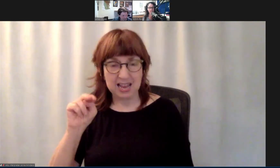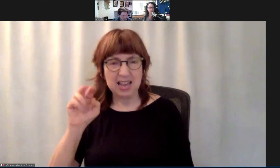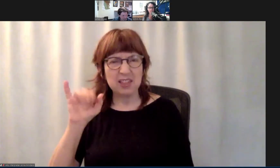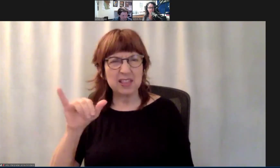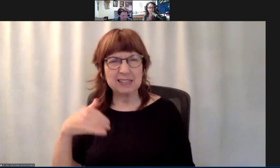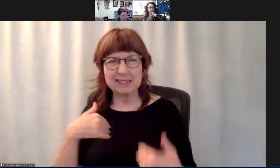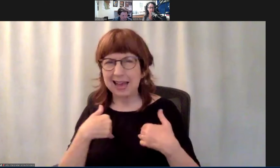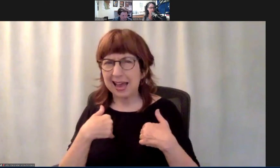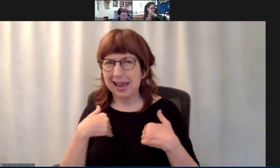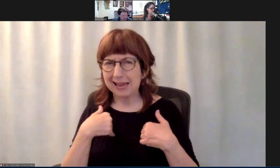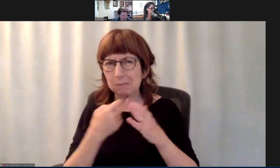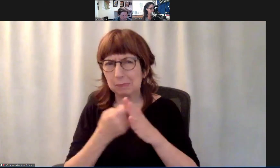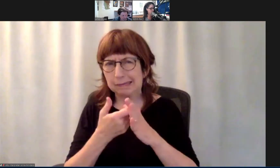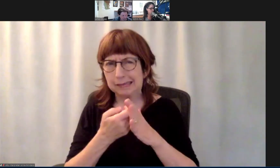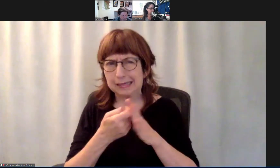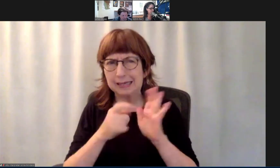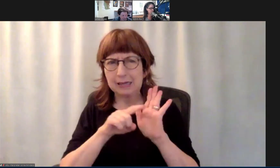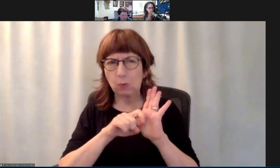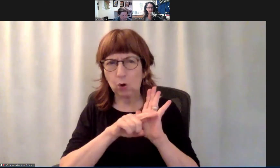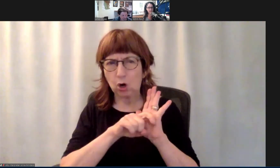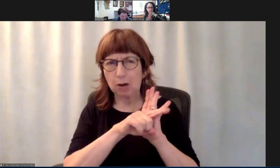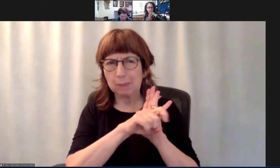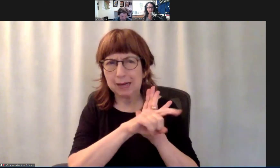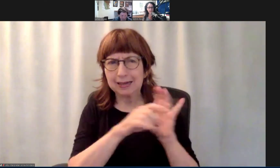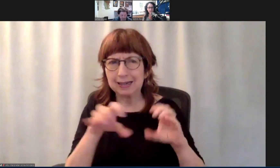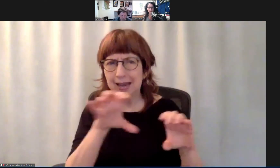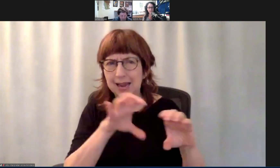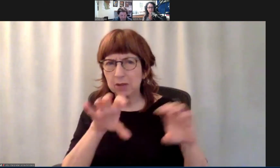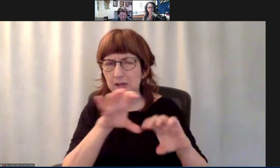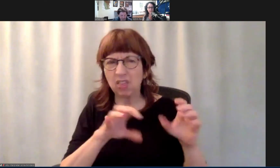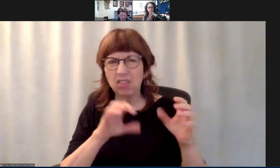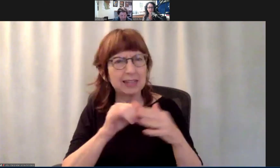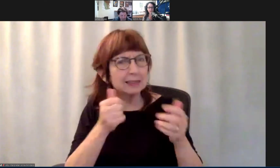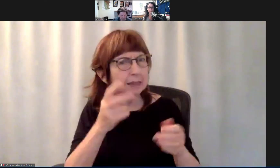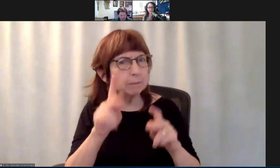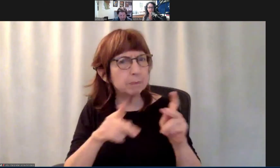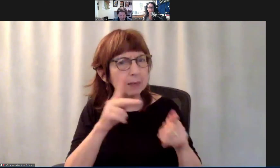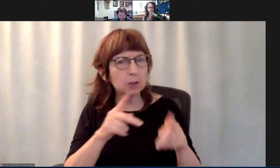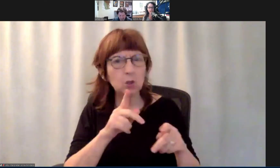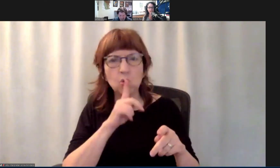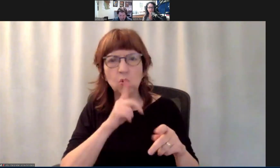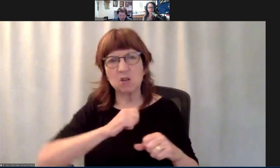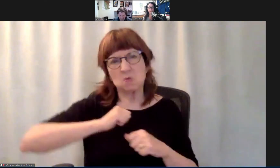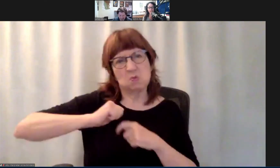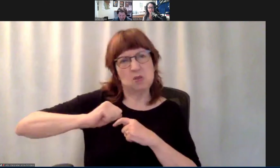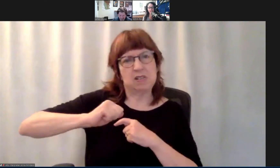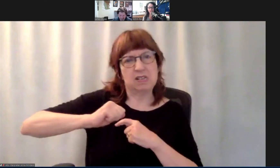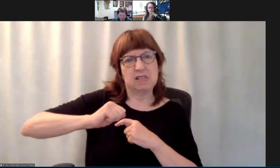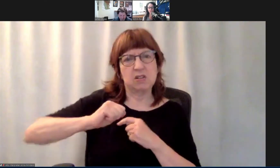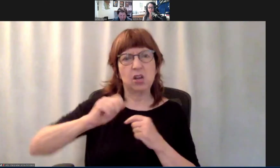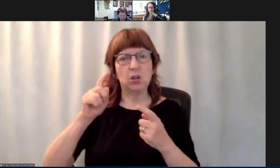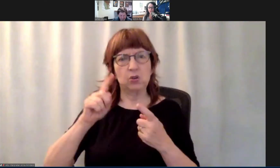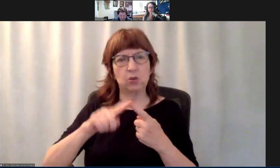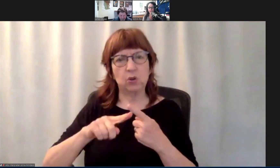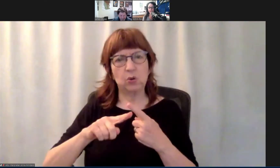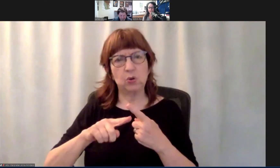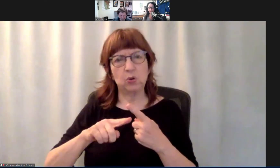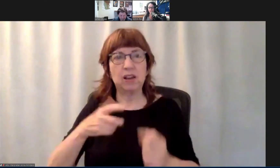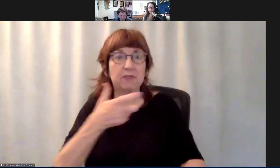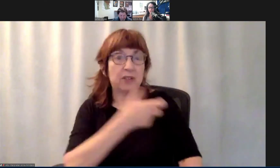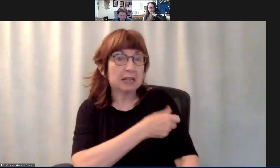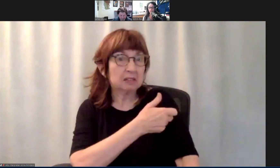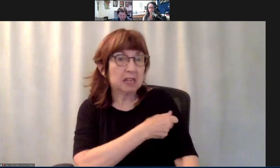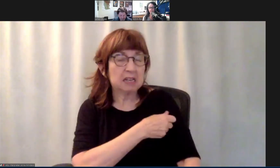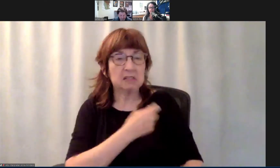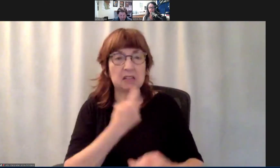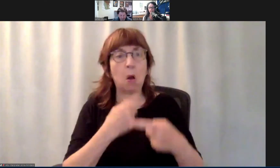animal deworming chemical that some people who are resisting or resistant to vaccine